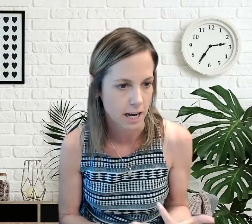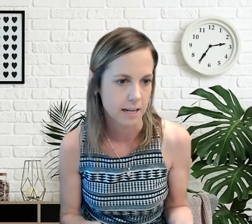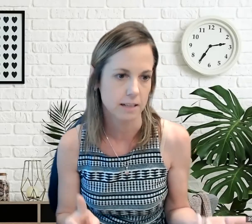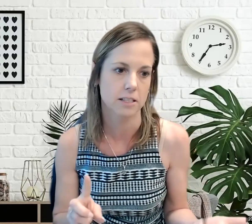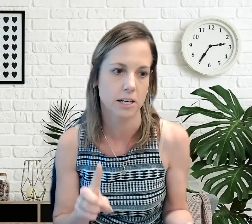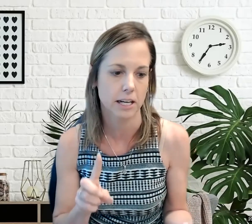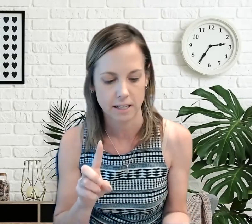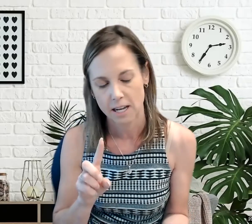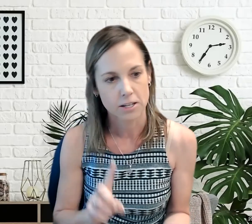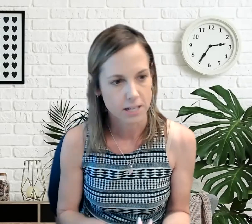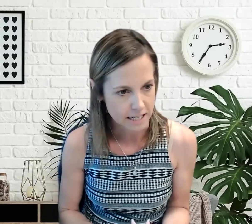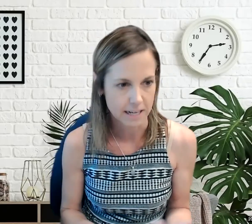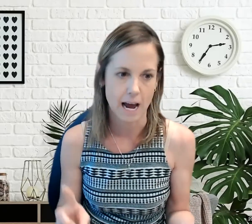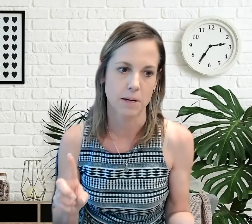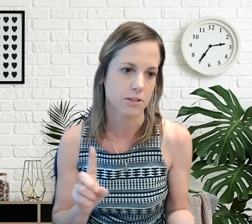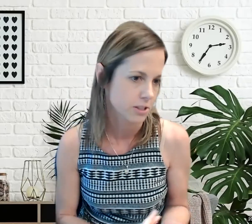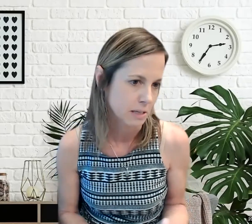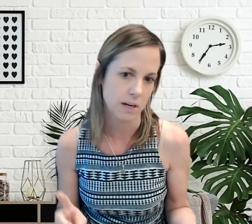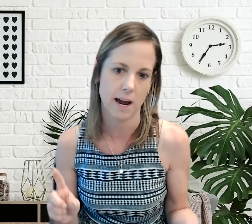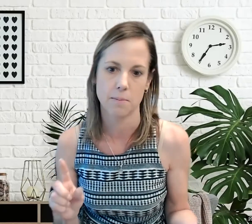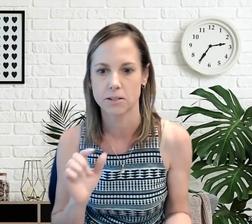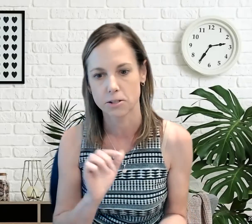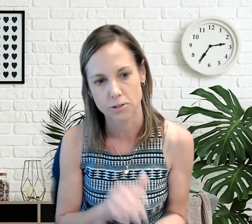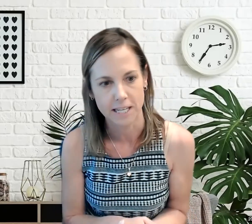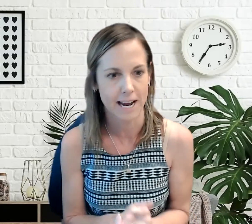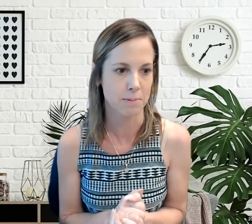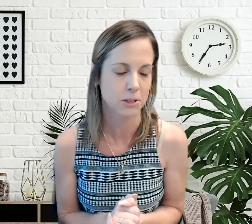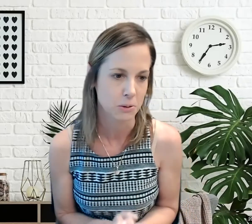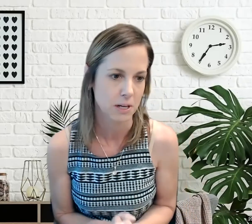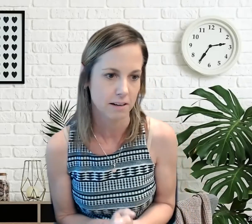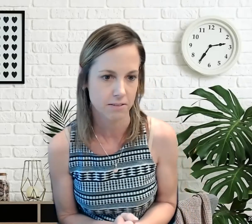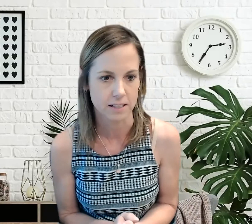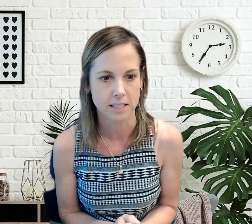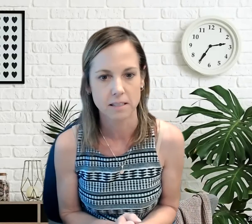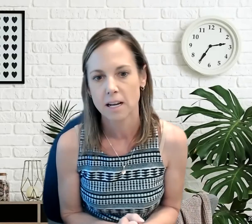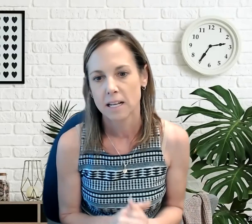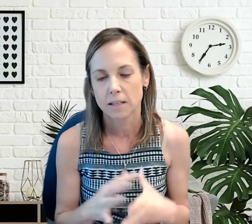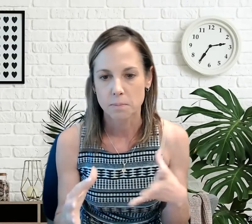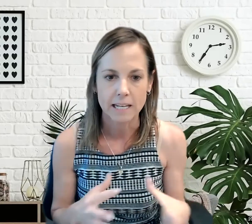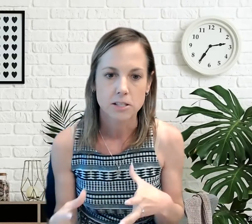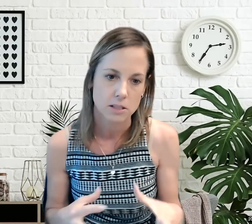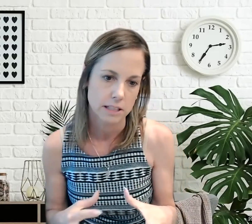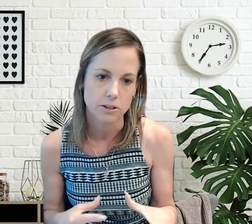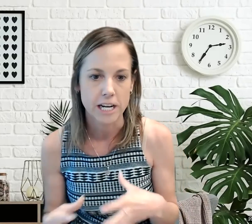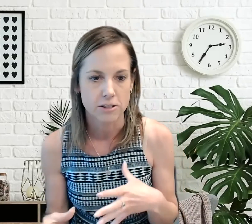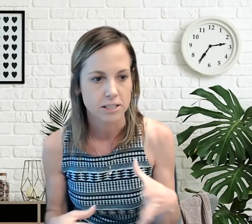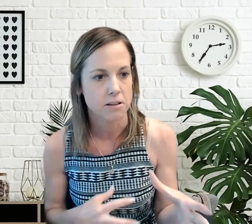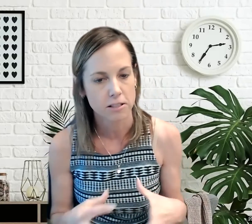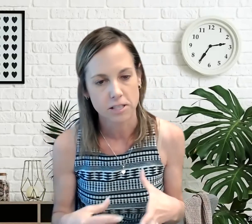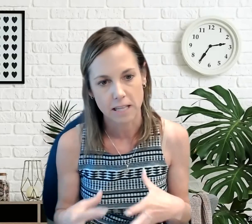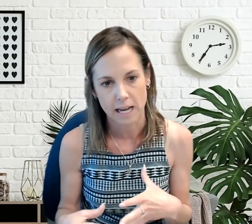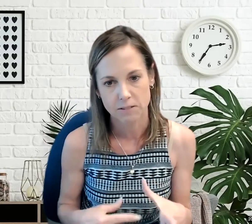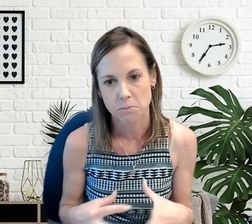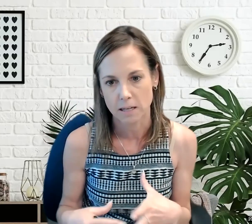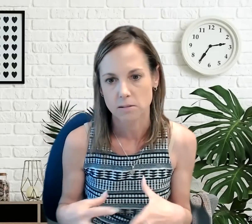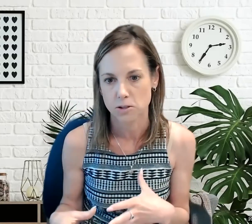at your diet, let's look at your eating habits, your sleeping habits, your drinking habits, those kind of things, and making little changes and knowledge